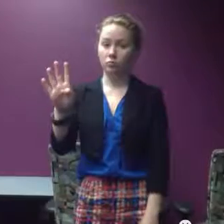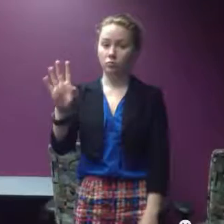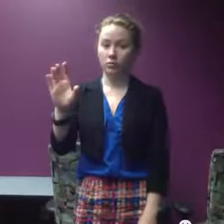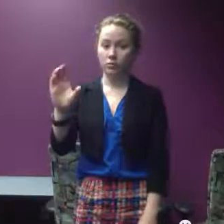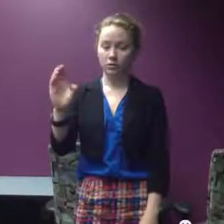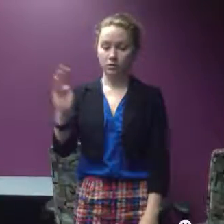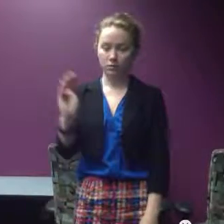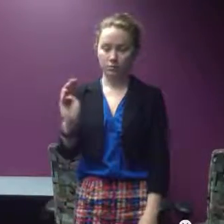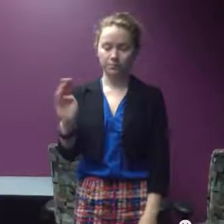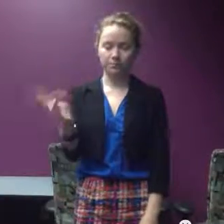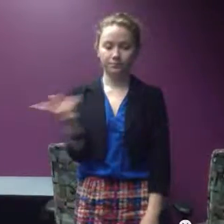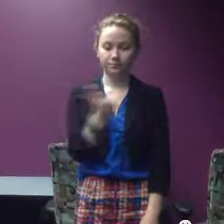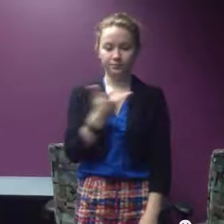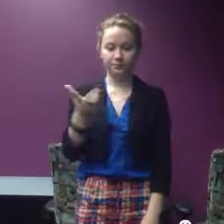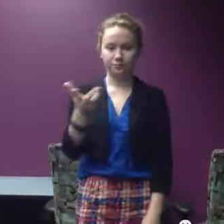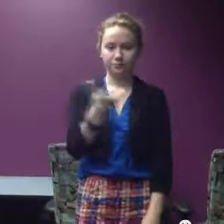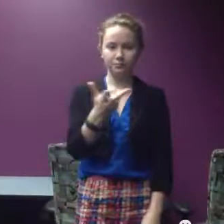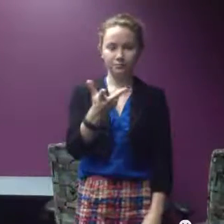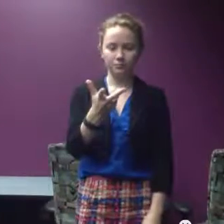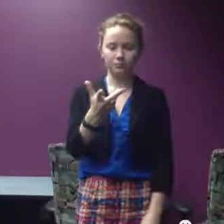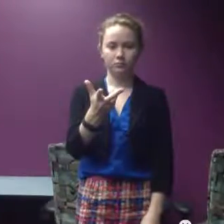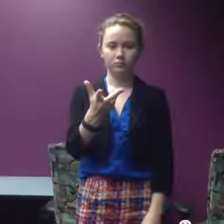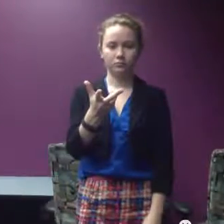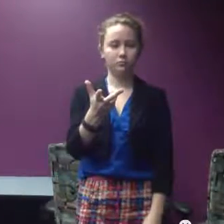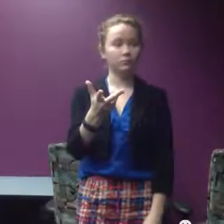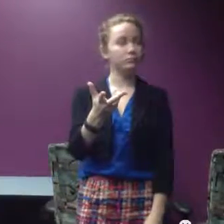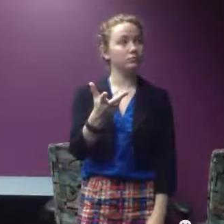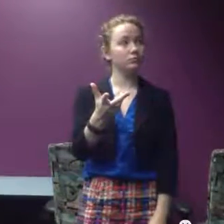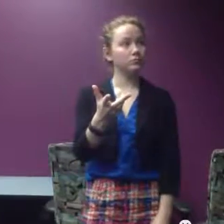times centimeters all together